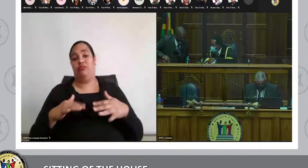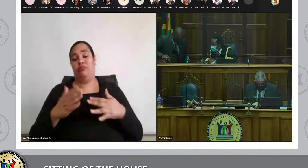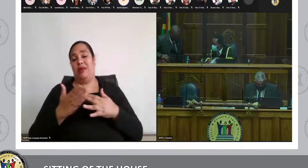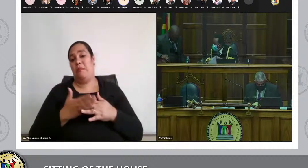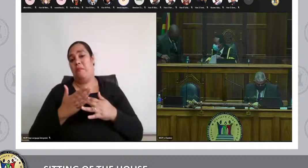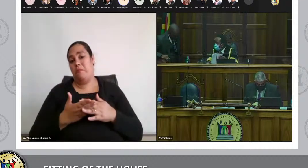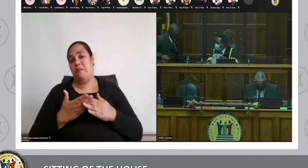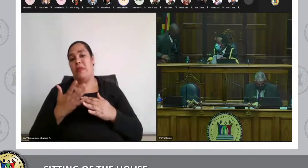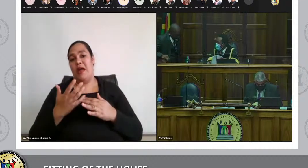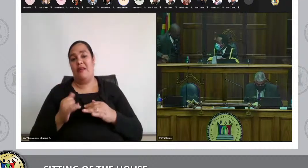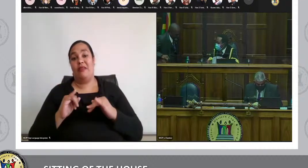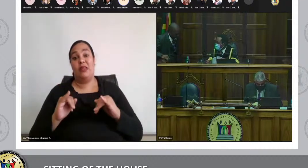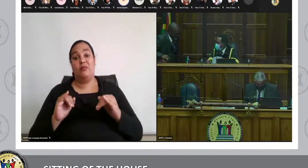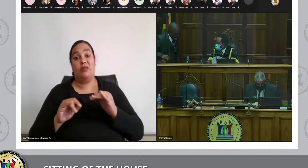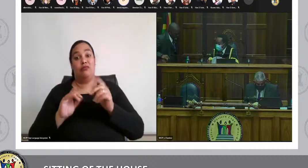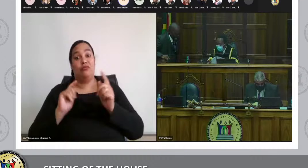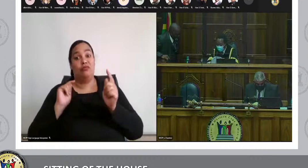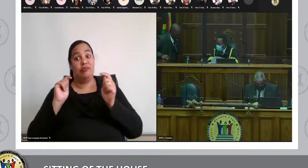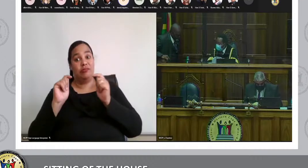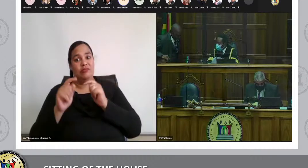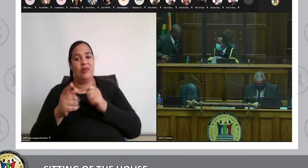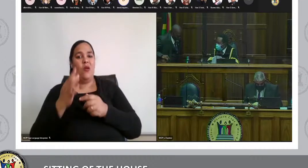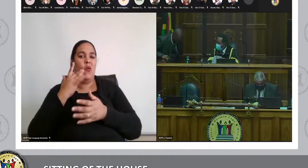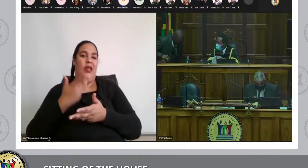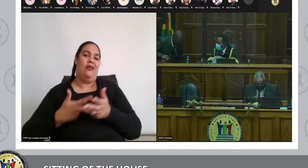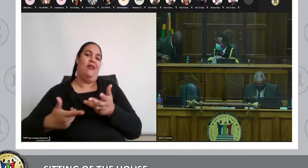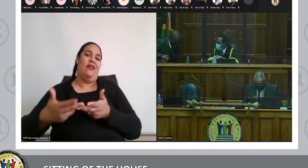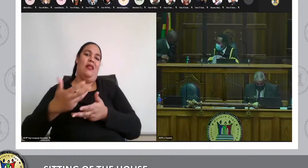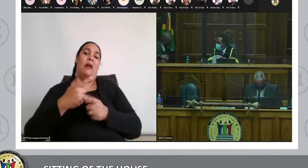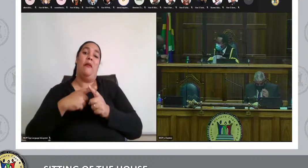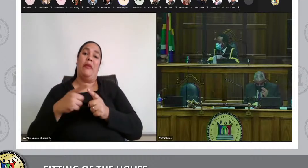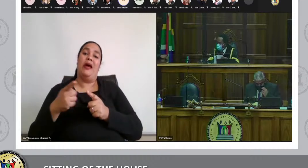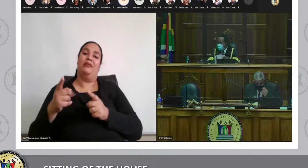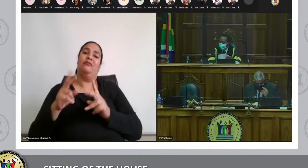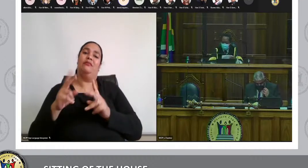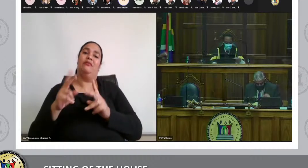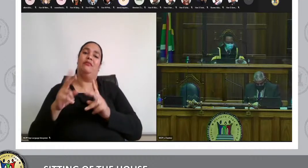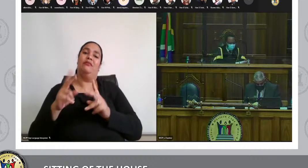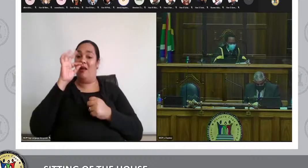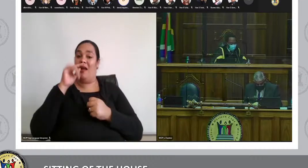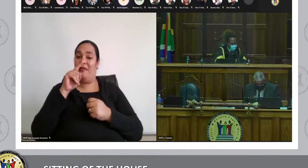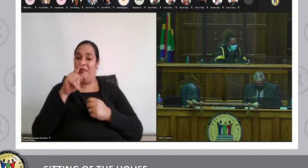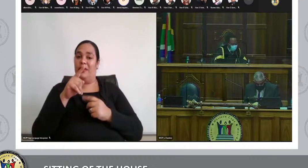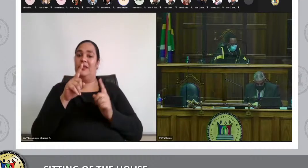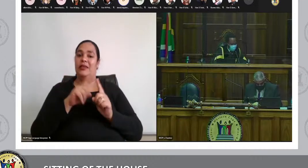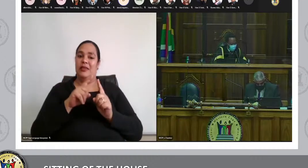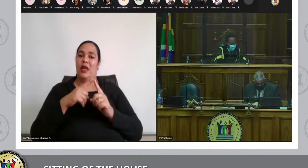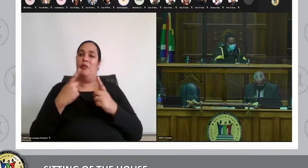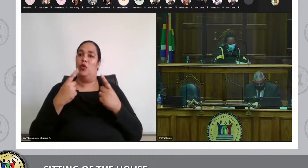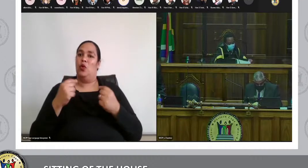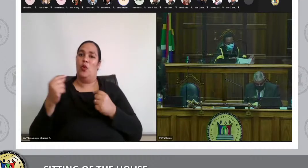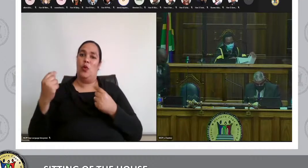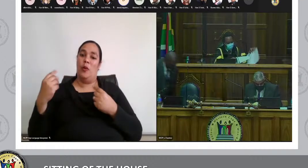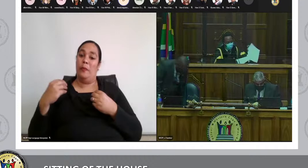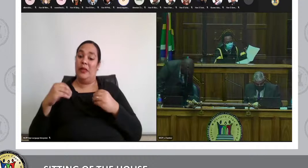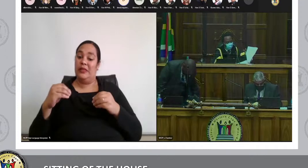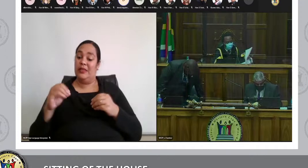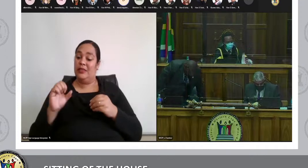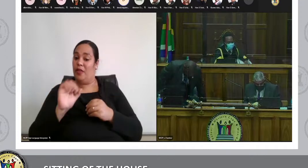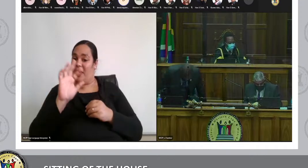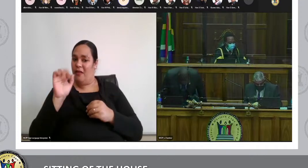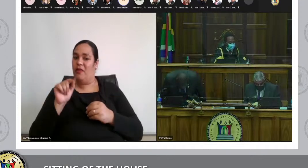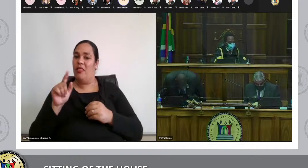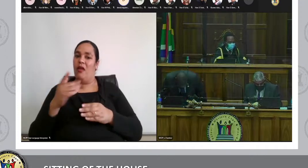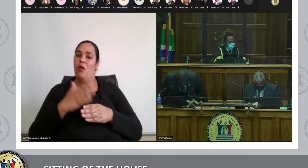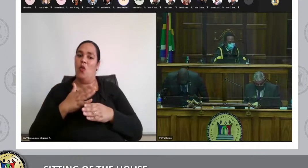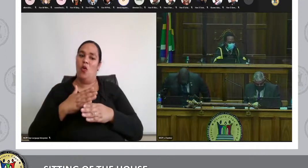which has emerged in these engagements. And while it's a credit to national government and to Business for South Africa, that they have